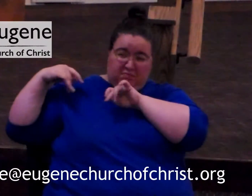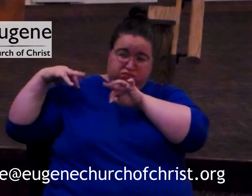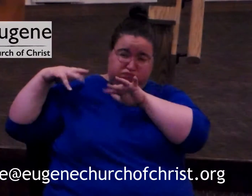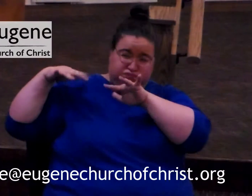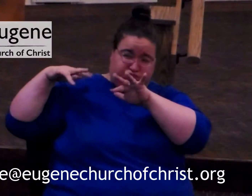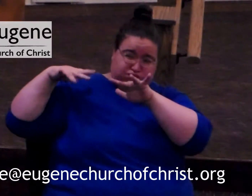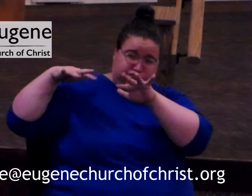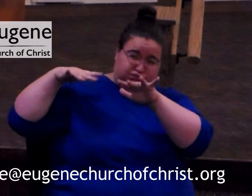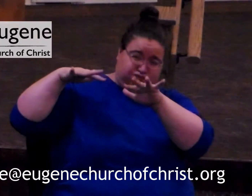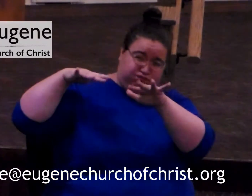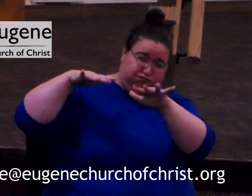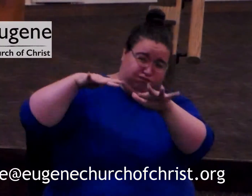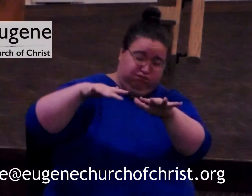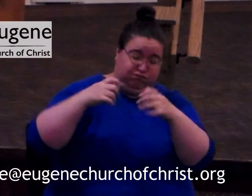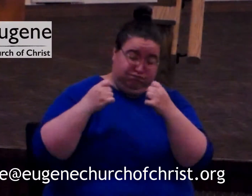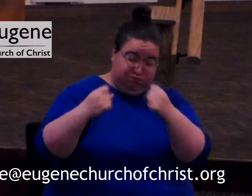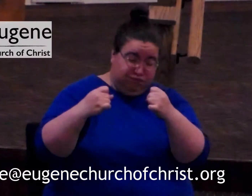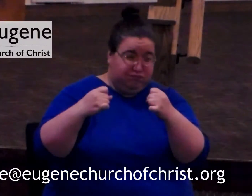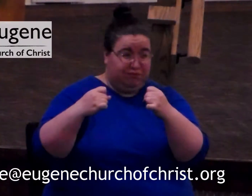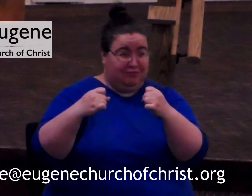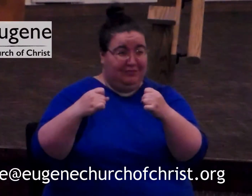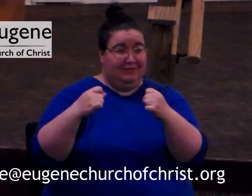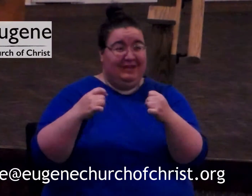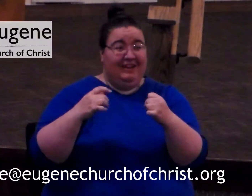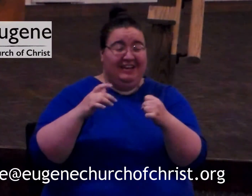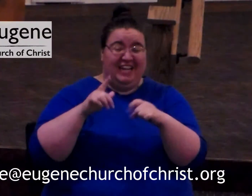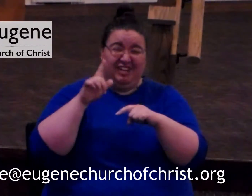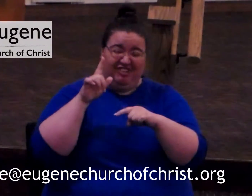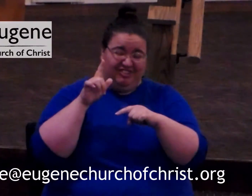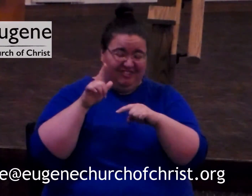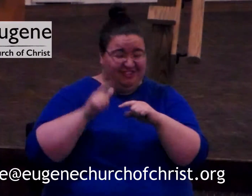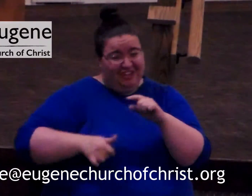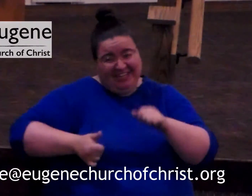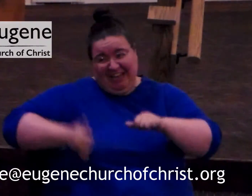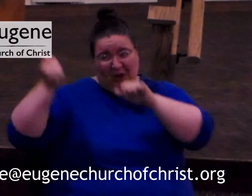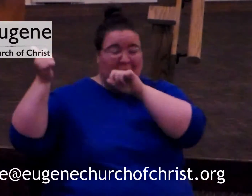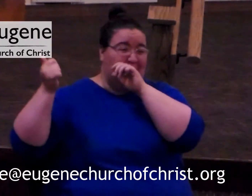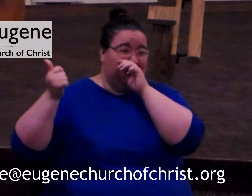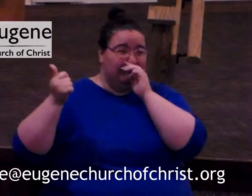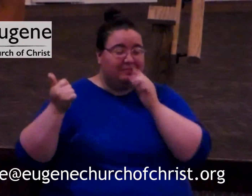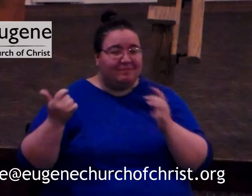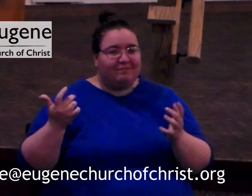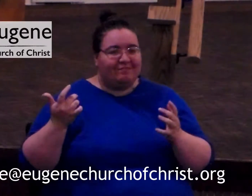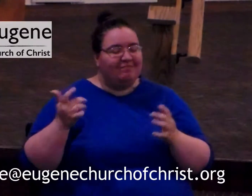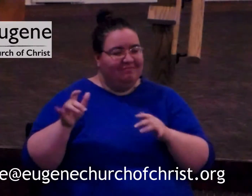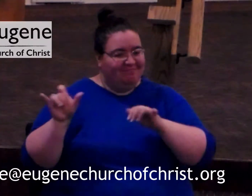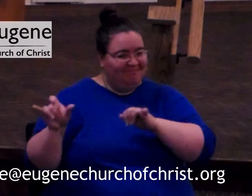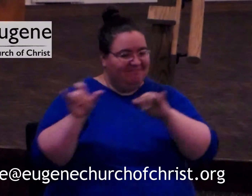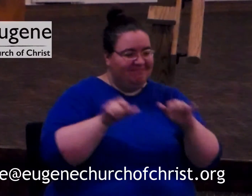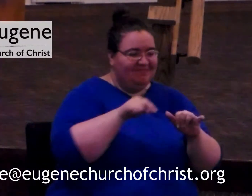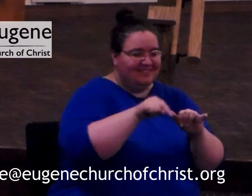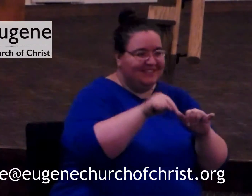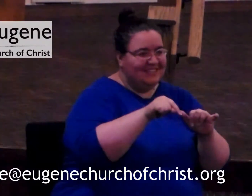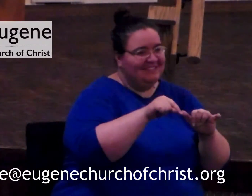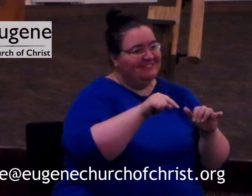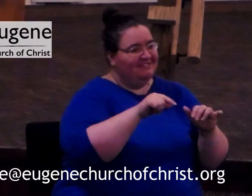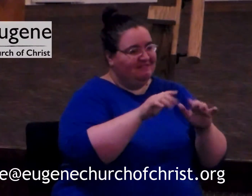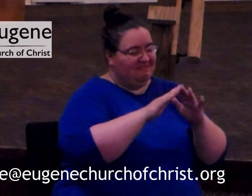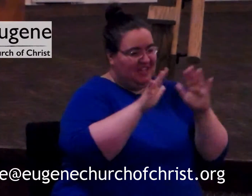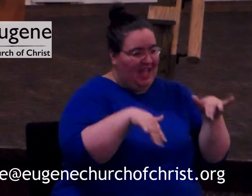not go away. And as this home begins to fill with this smell, you can't help but ignore what's going